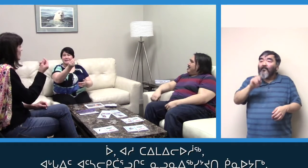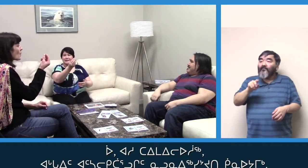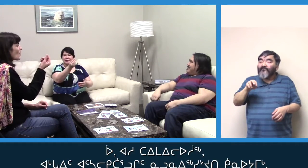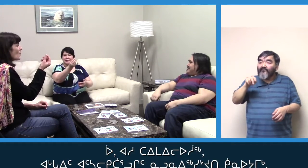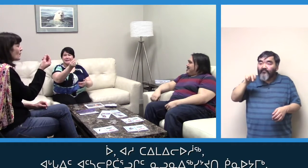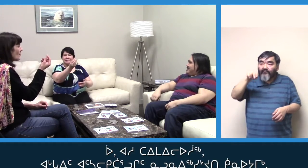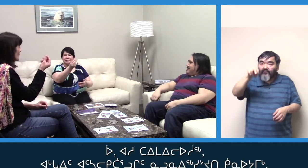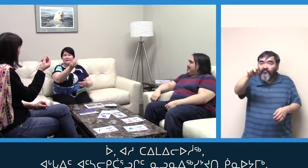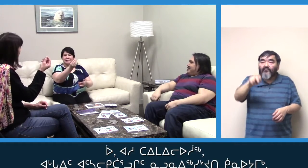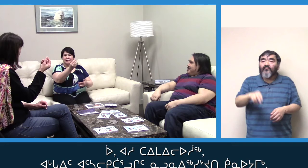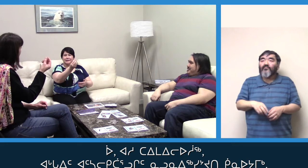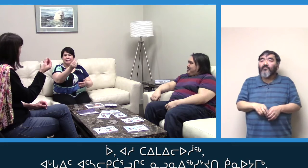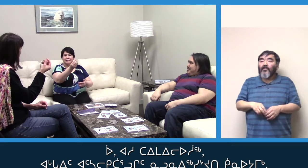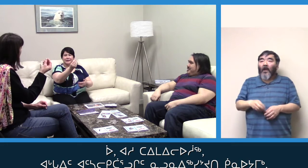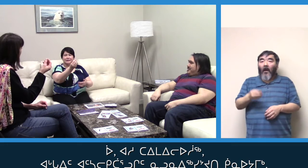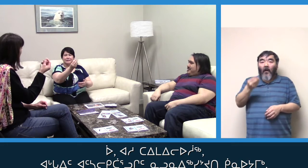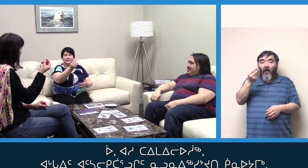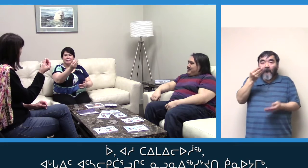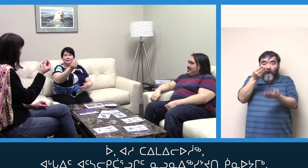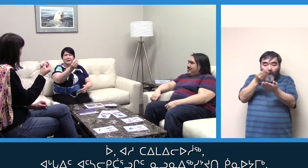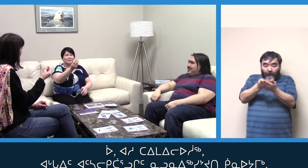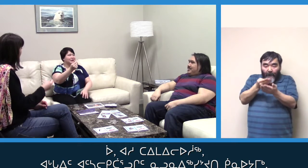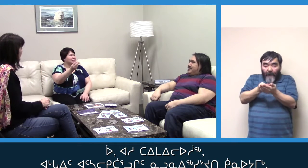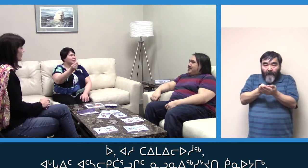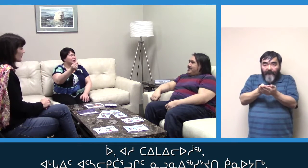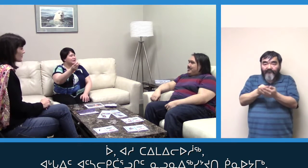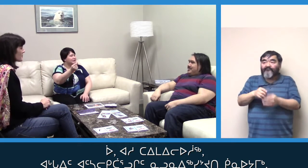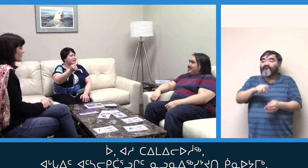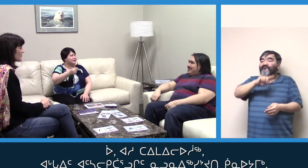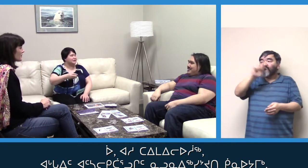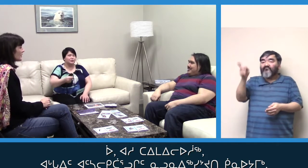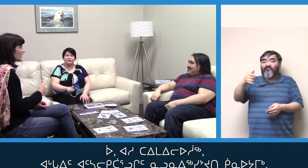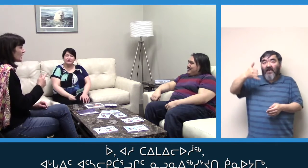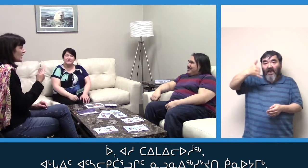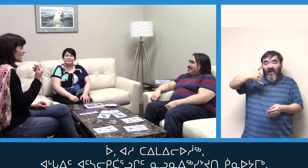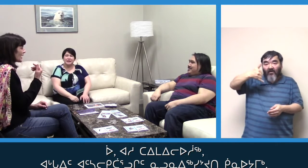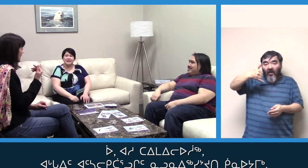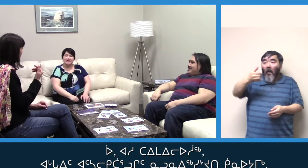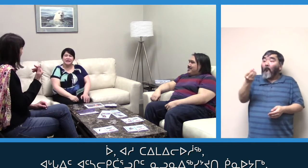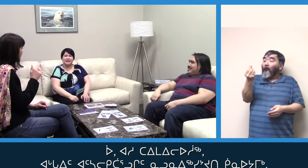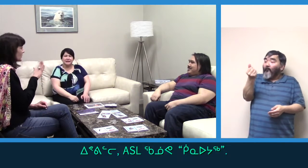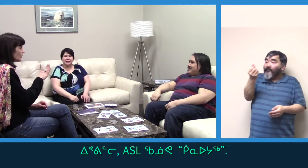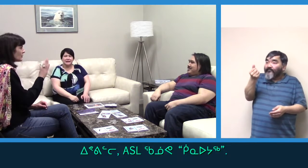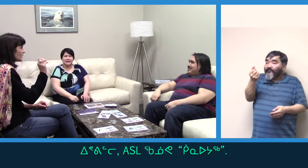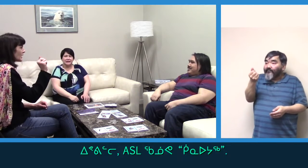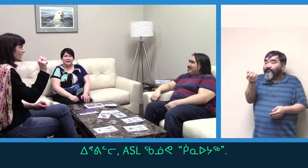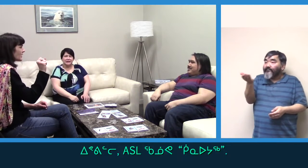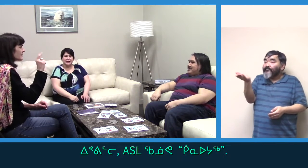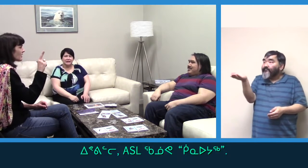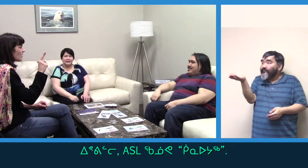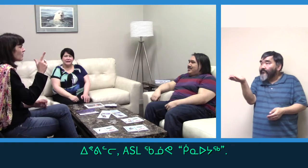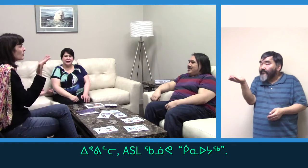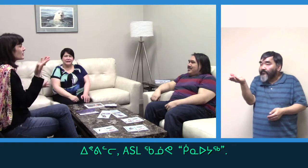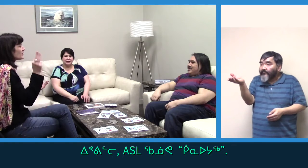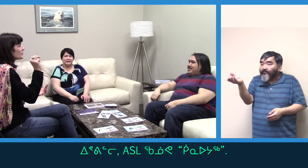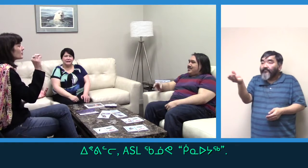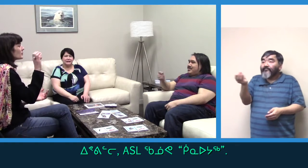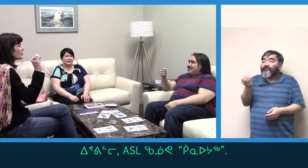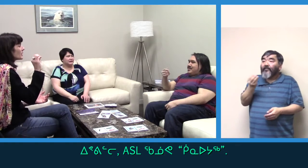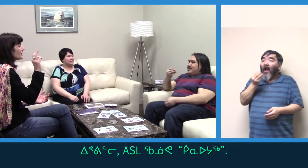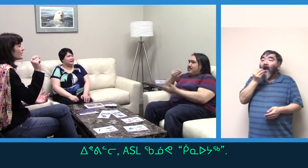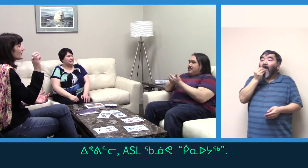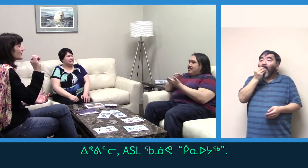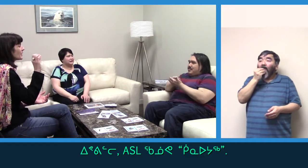Oh, she does the Oh. finger rubbing or whatever to reference money. And you in ASL,